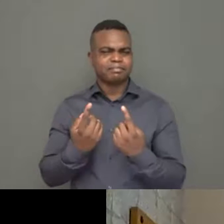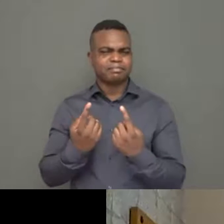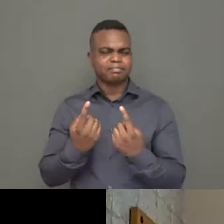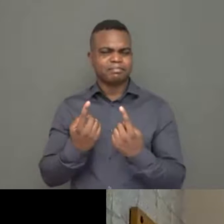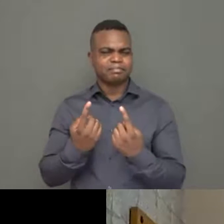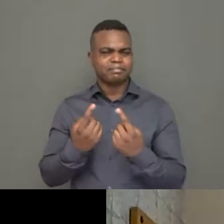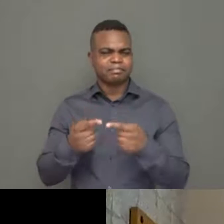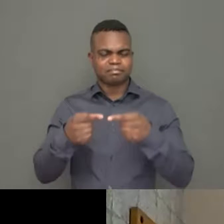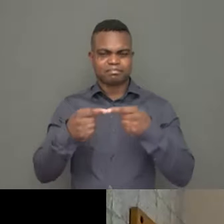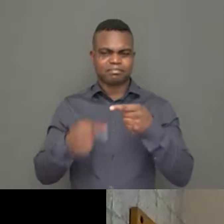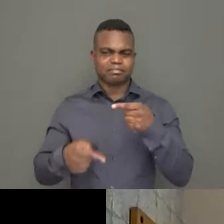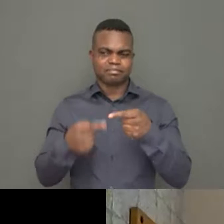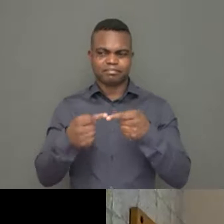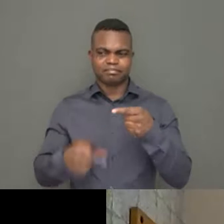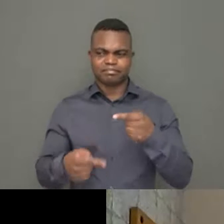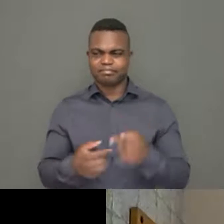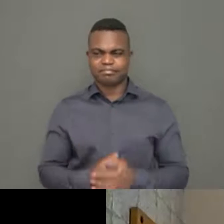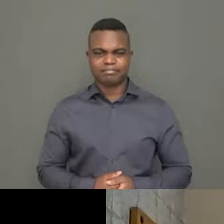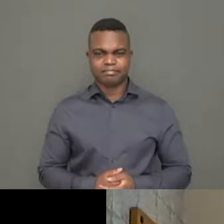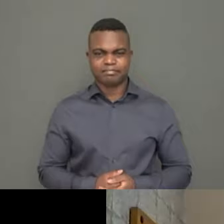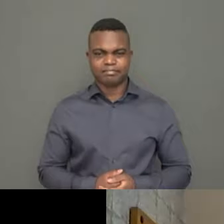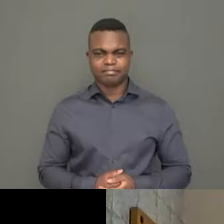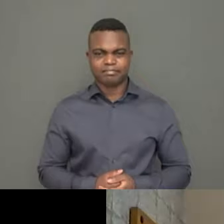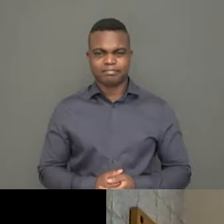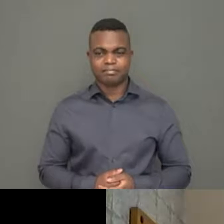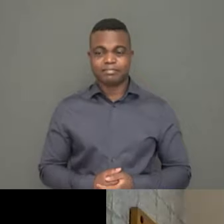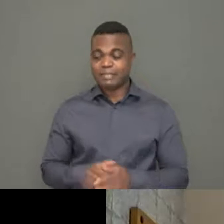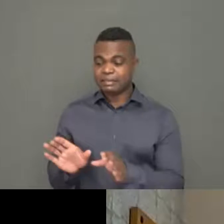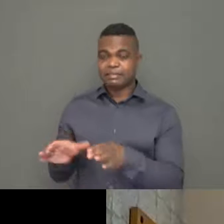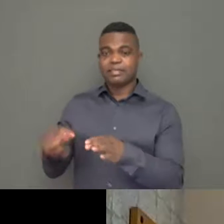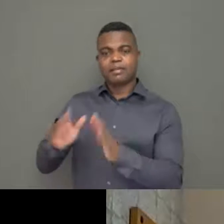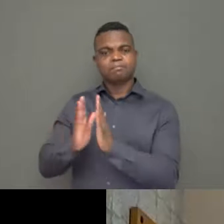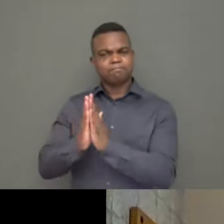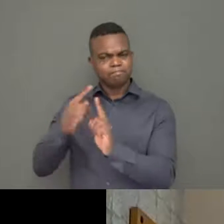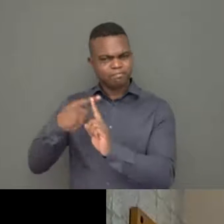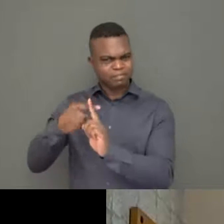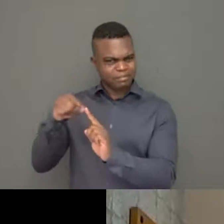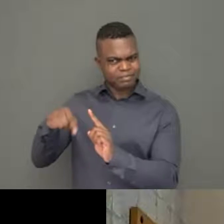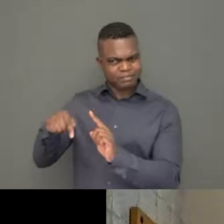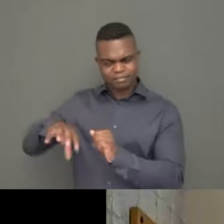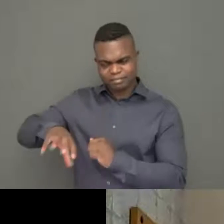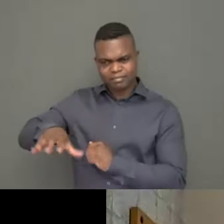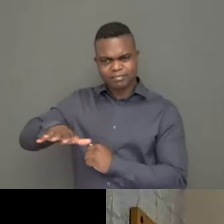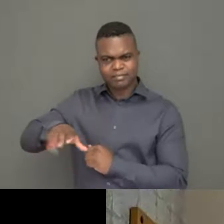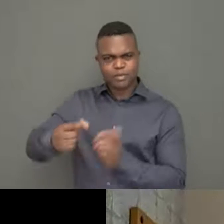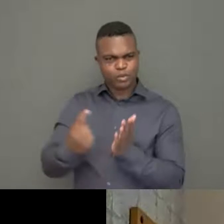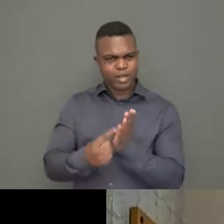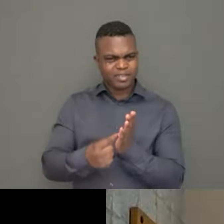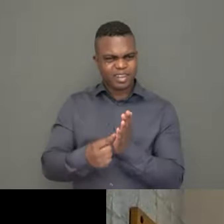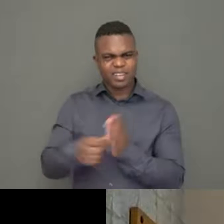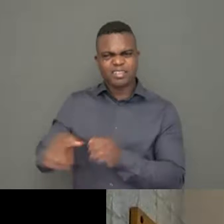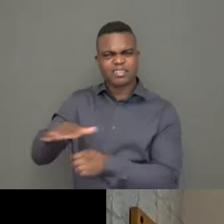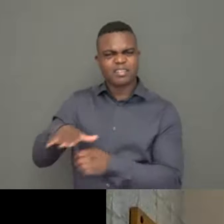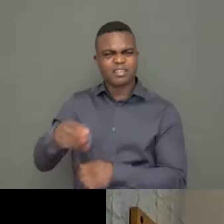of training. They showed us how things are supposed to be done at international level.